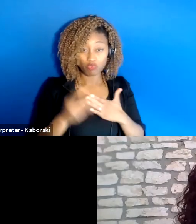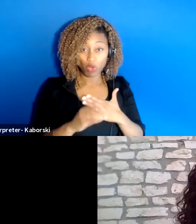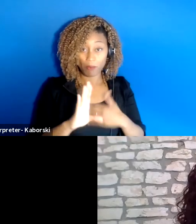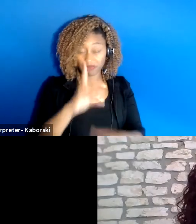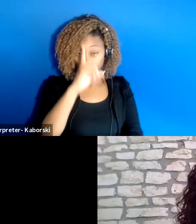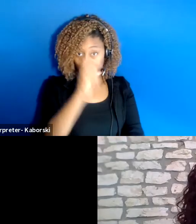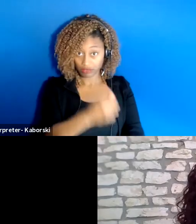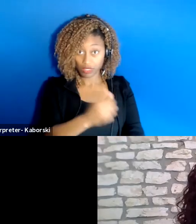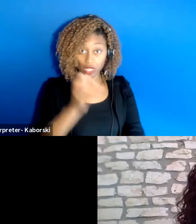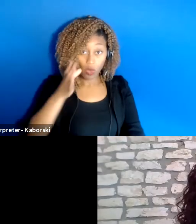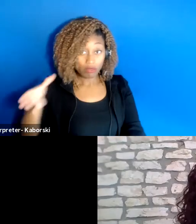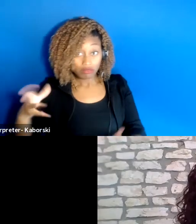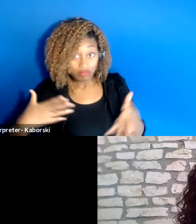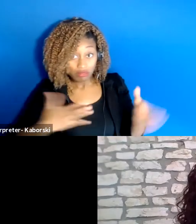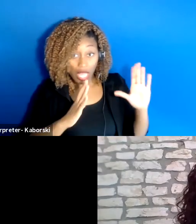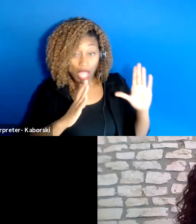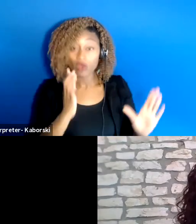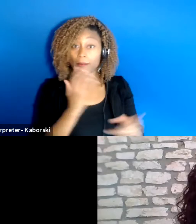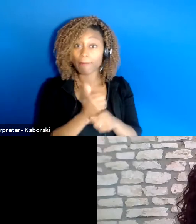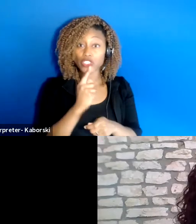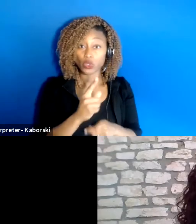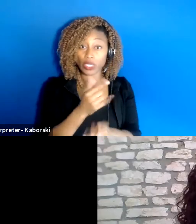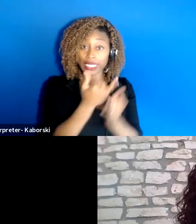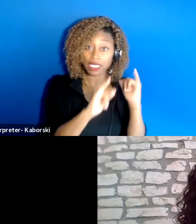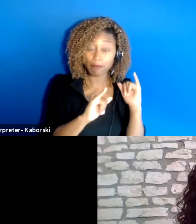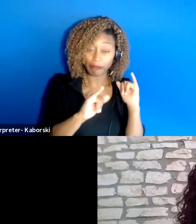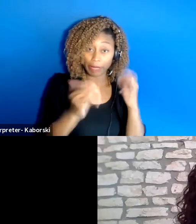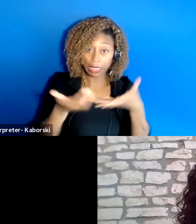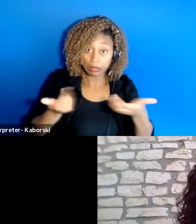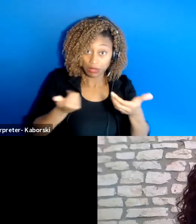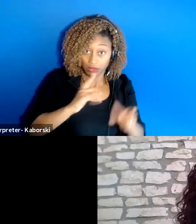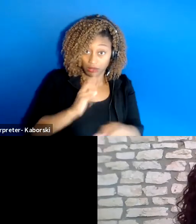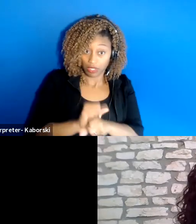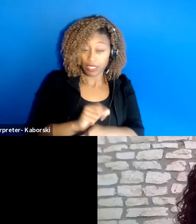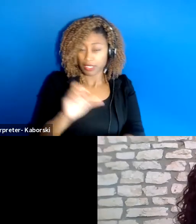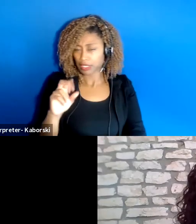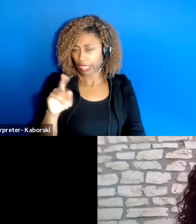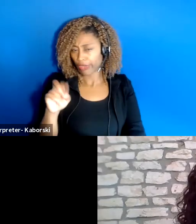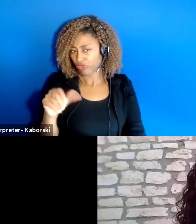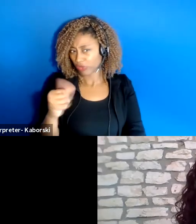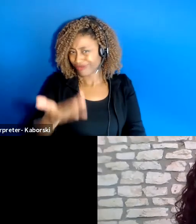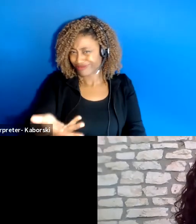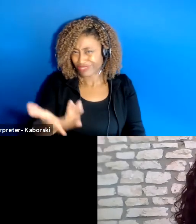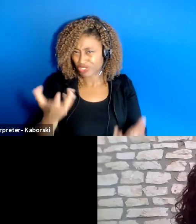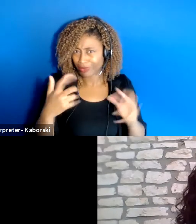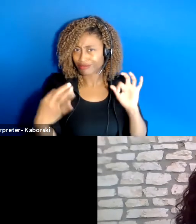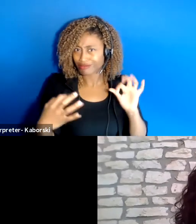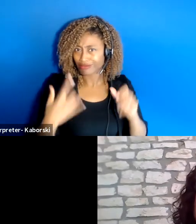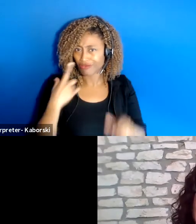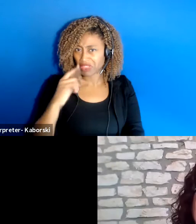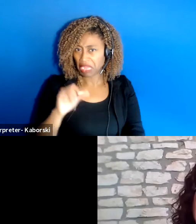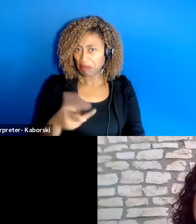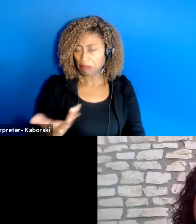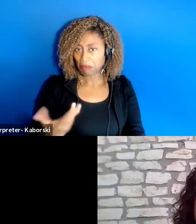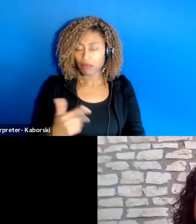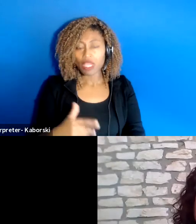want to, and make sure that that autonomy isn't interfered with. I don't know if Sandra has any input on that.